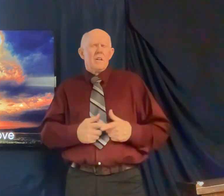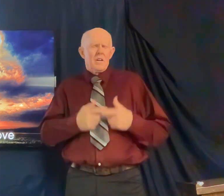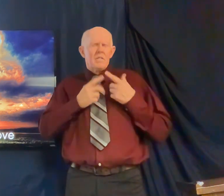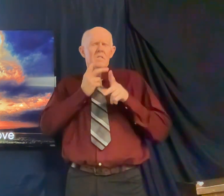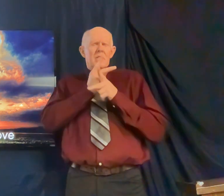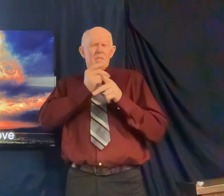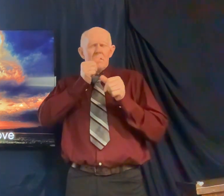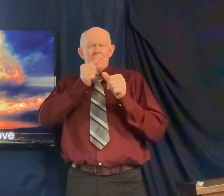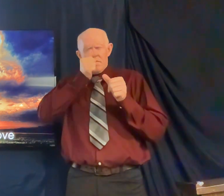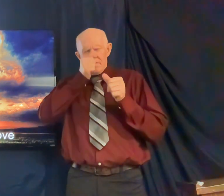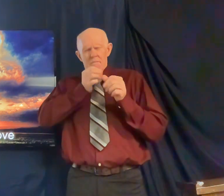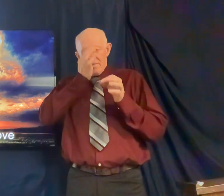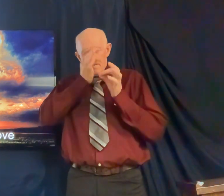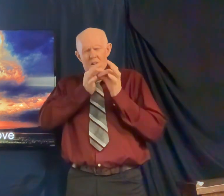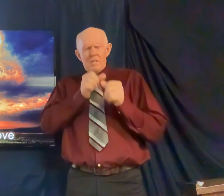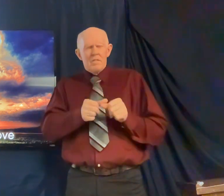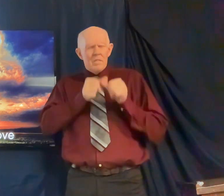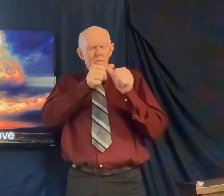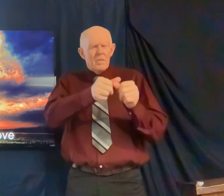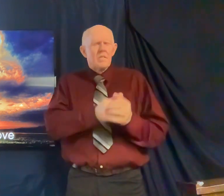Help us to do what we need to do to be